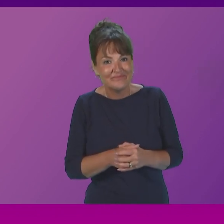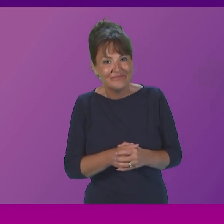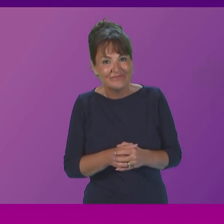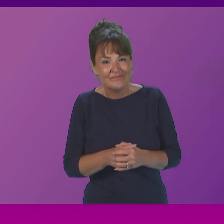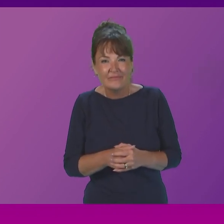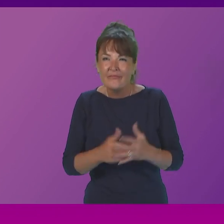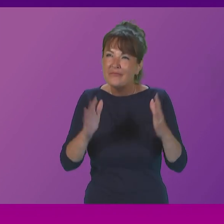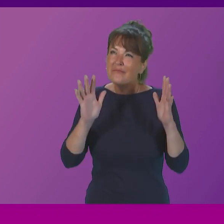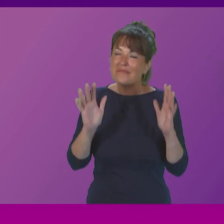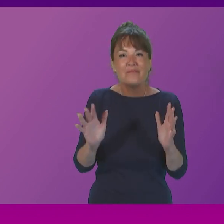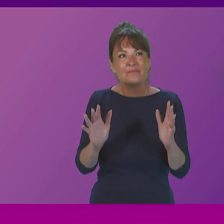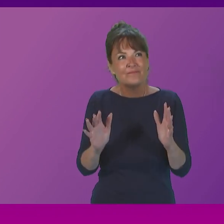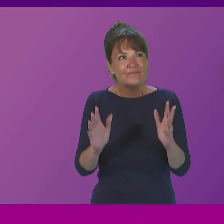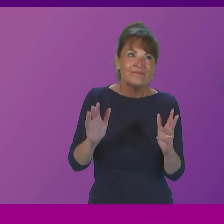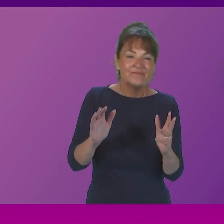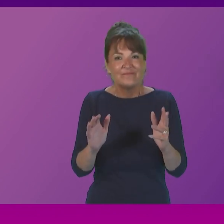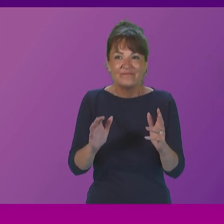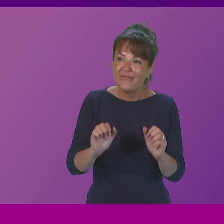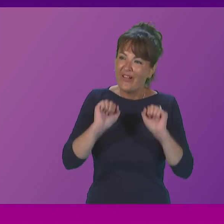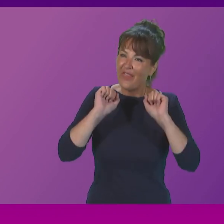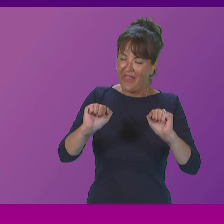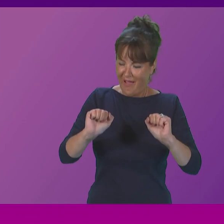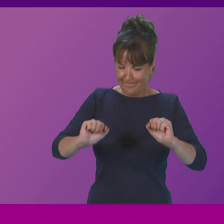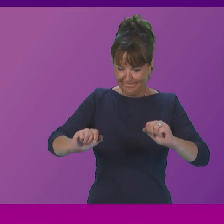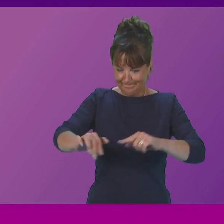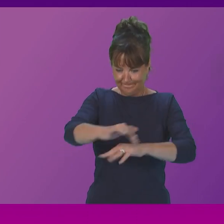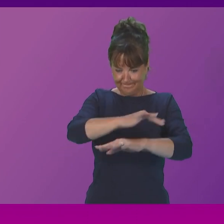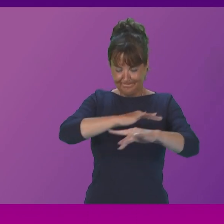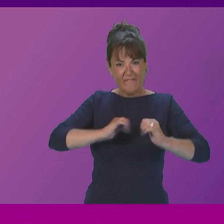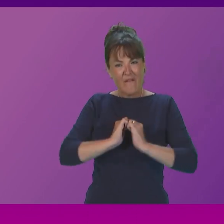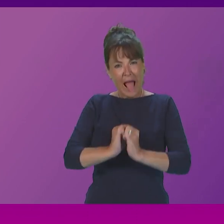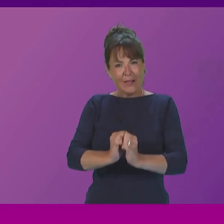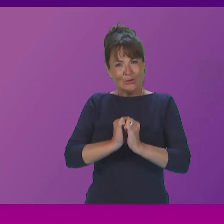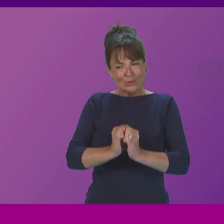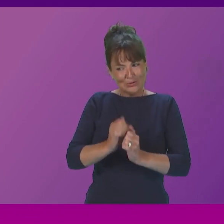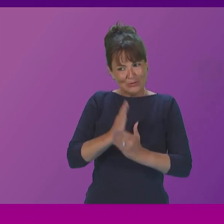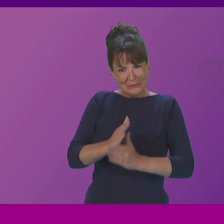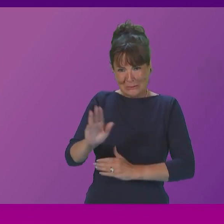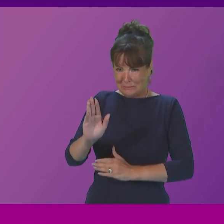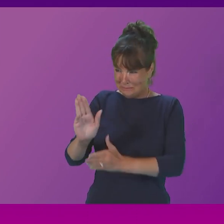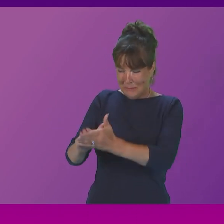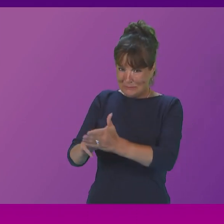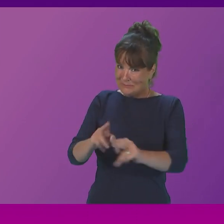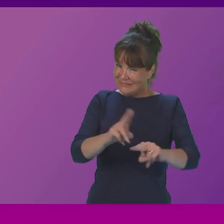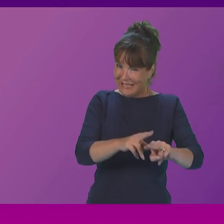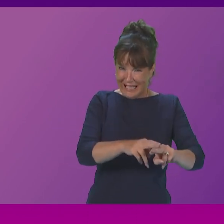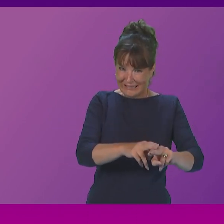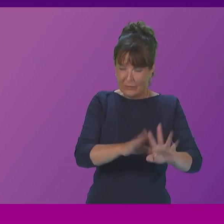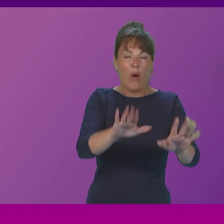But that kind of sense, I think, also instilled in me by both my mum and my dad, who they